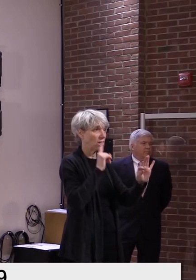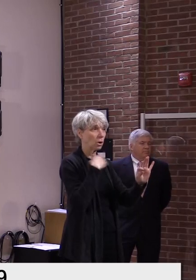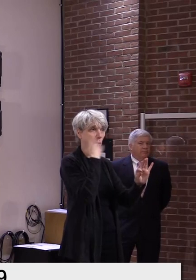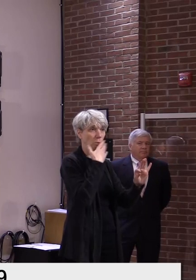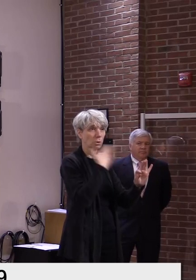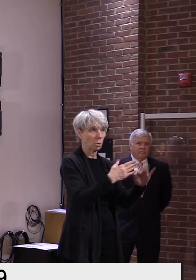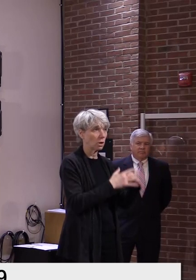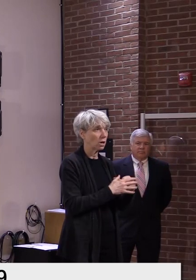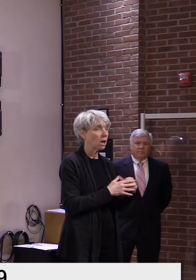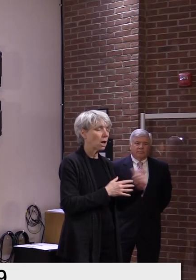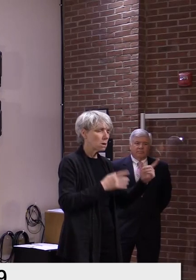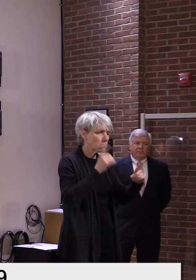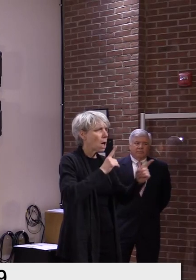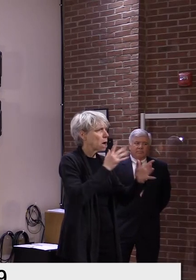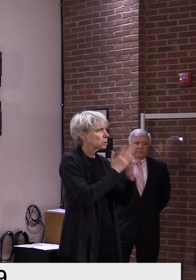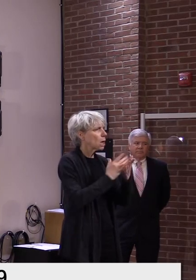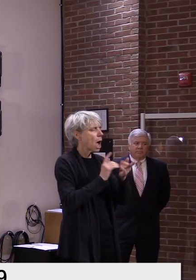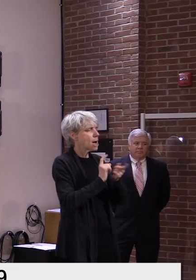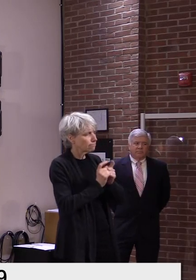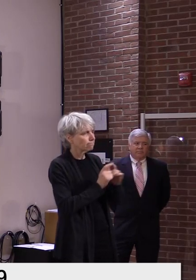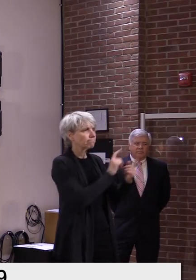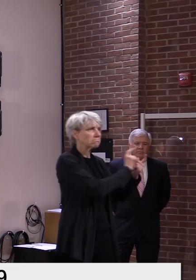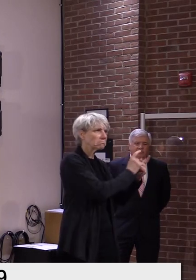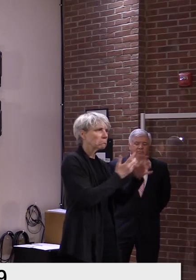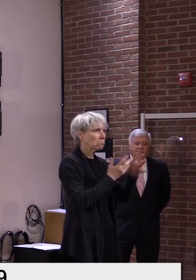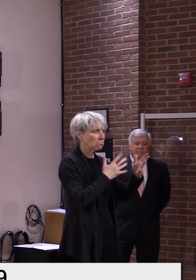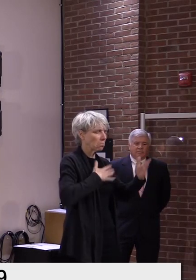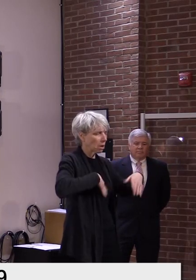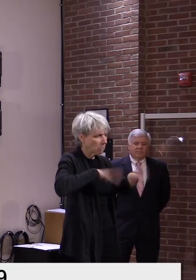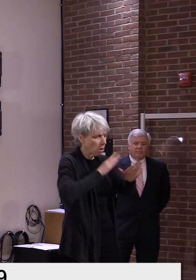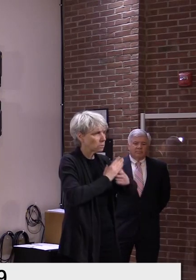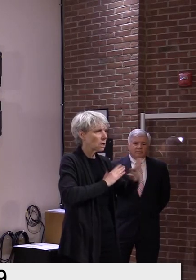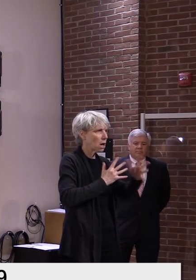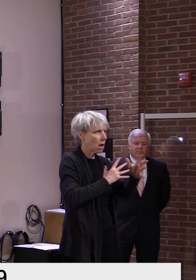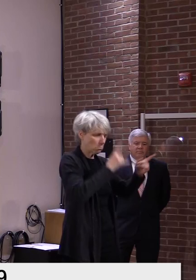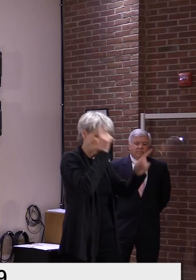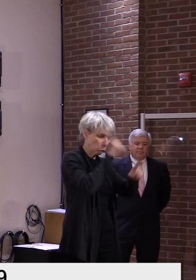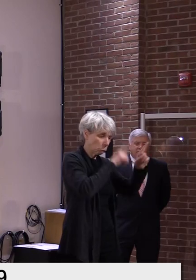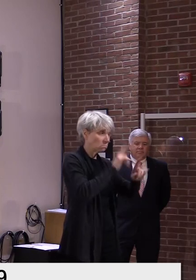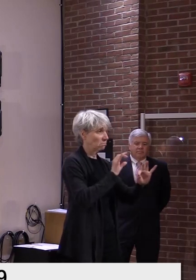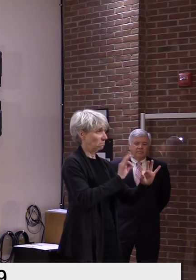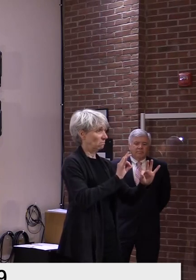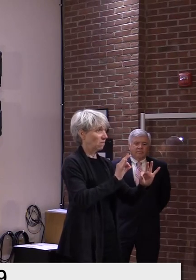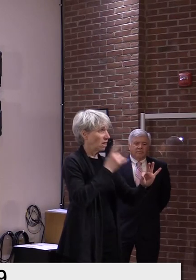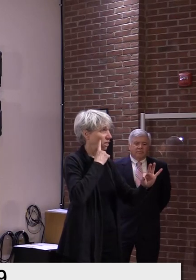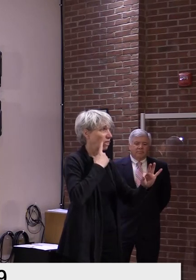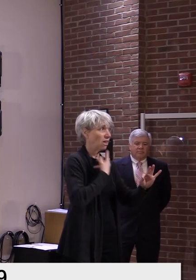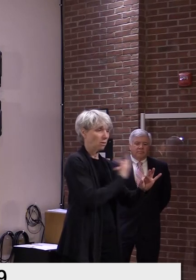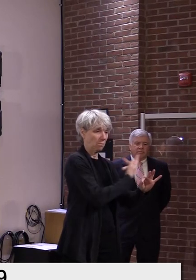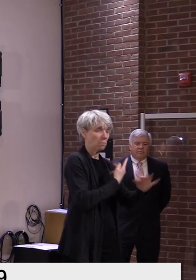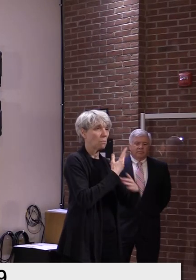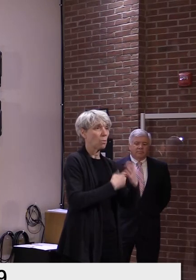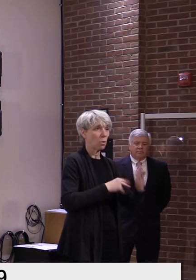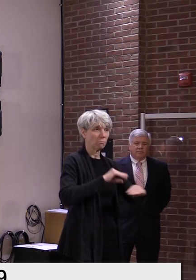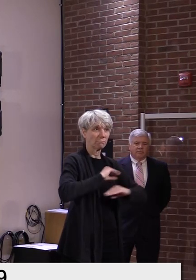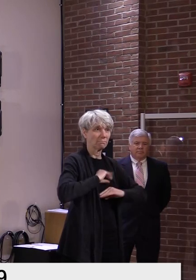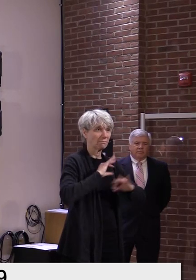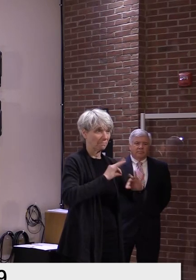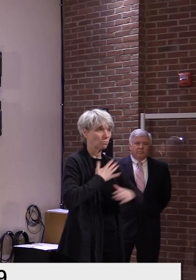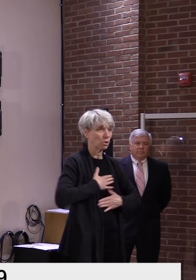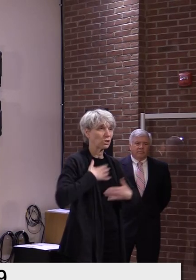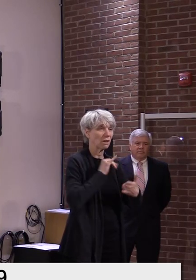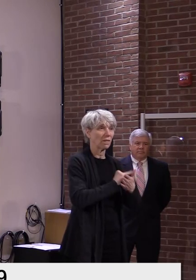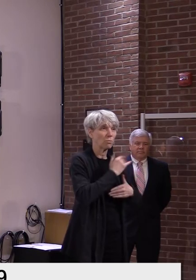where I think everyone can be satisfied with the outcome. So I was very, very appreciative of that.